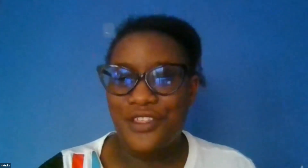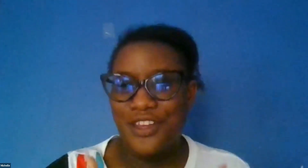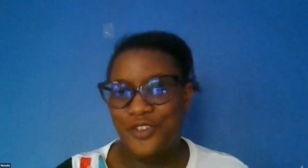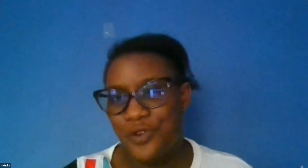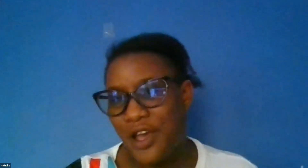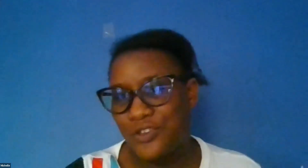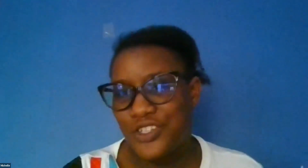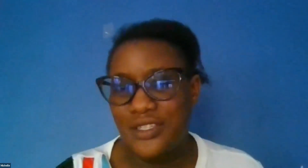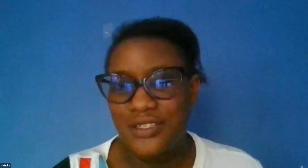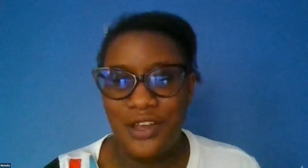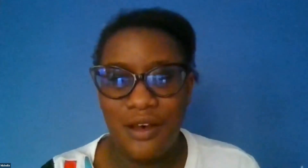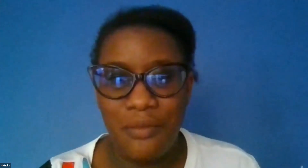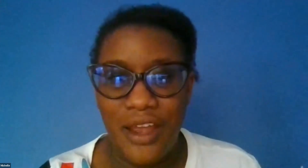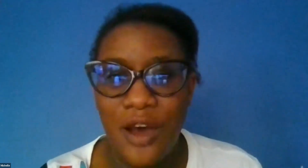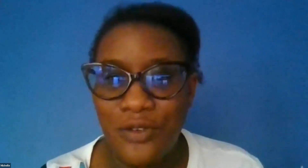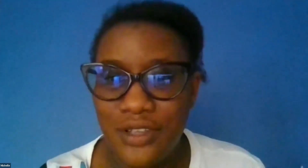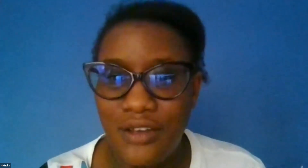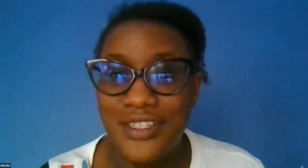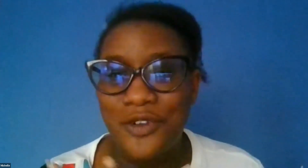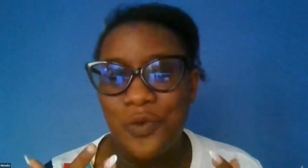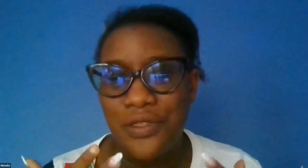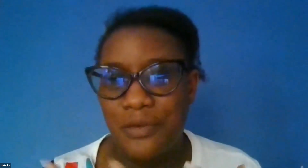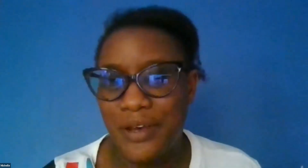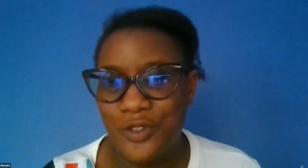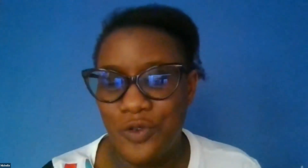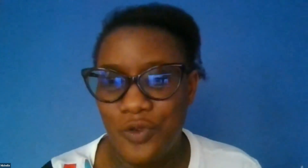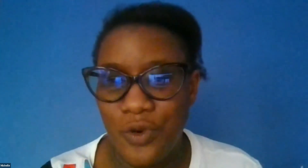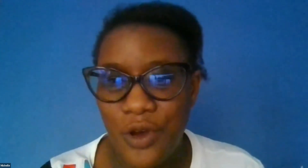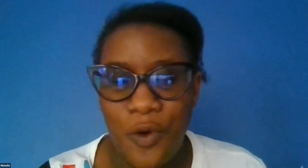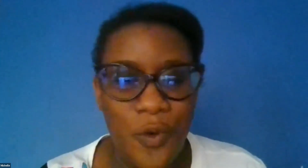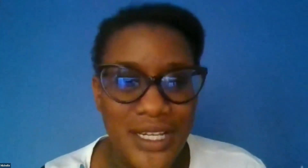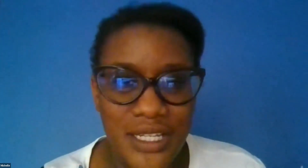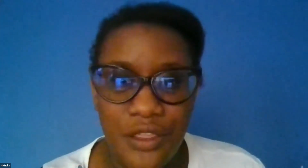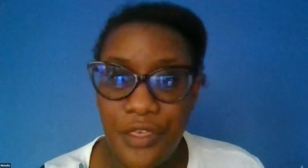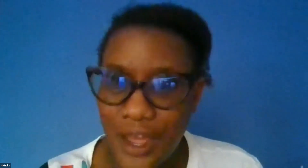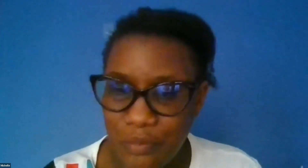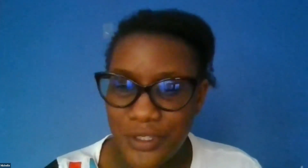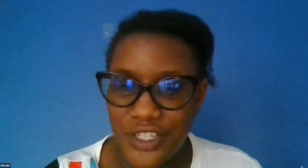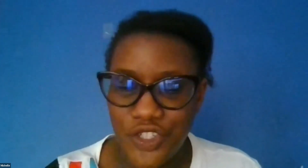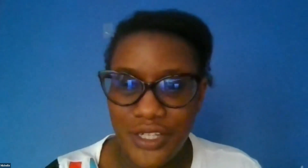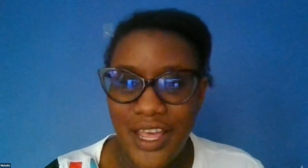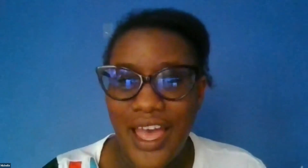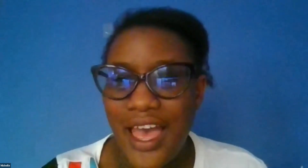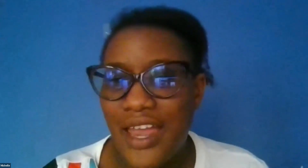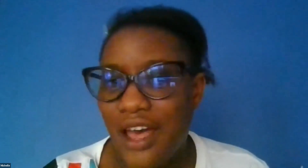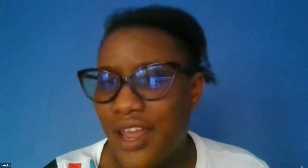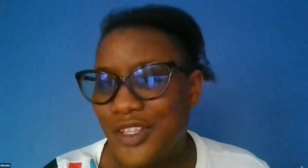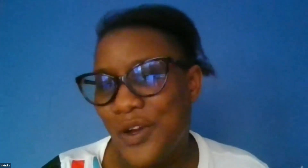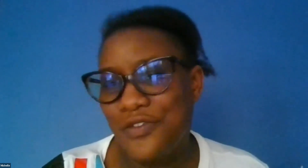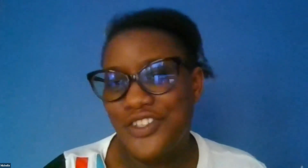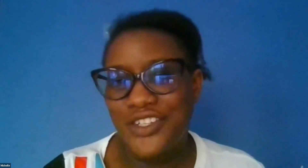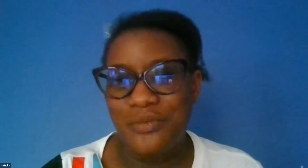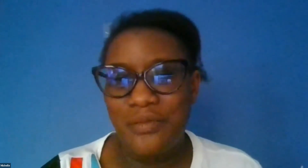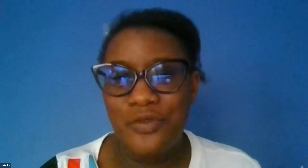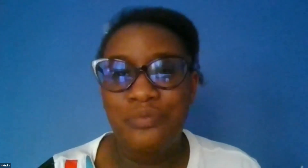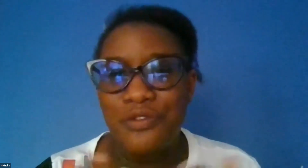quickly, without further ado, I'll just announce. I'll start with the person who went in third position. And I'll